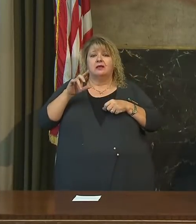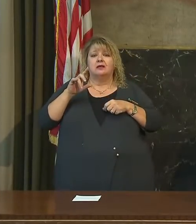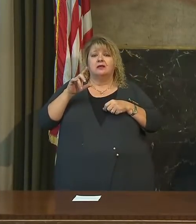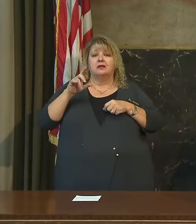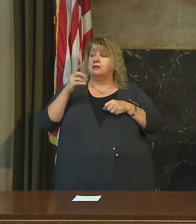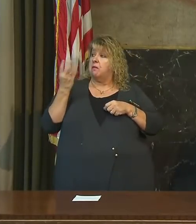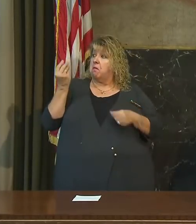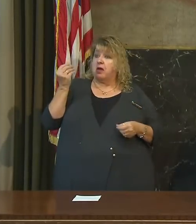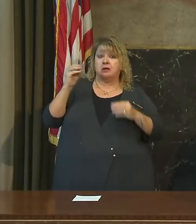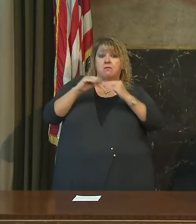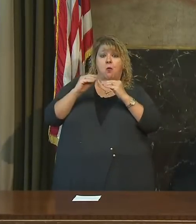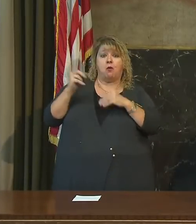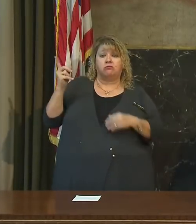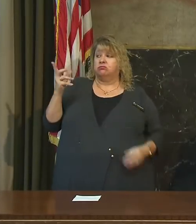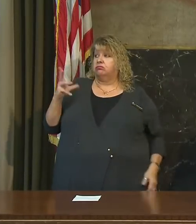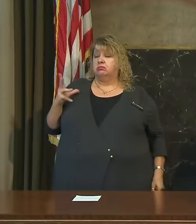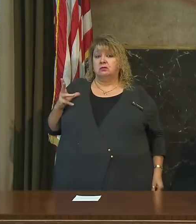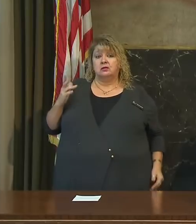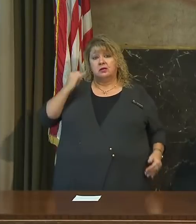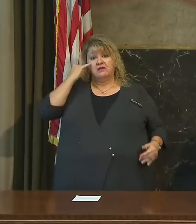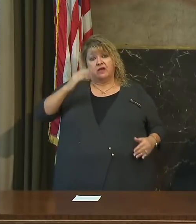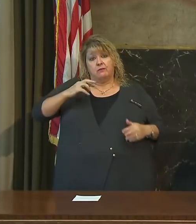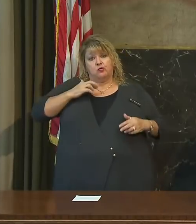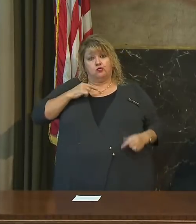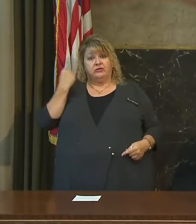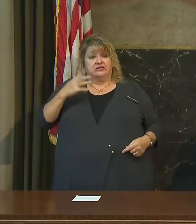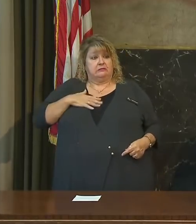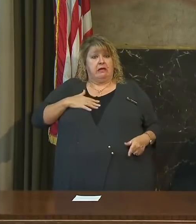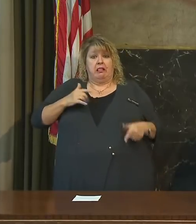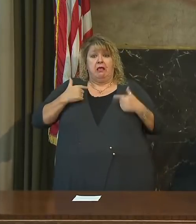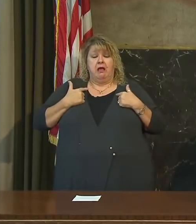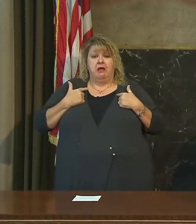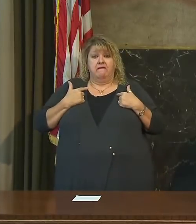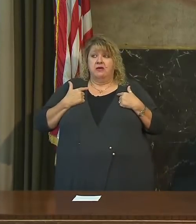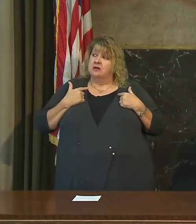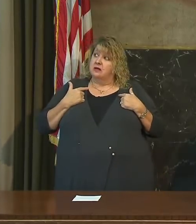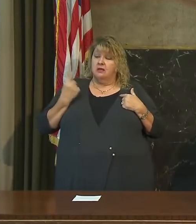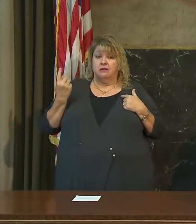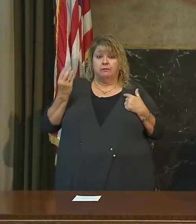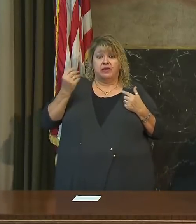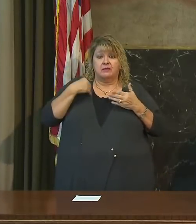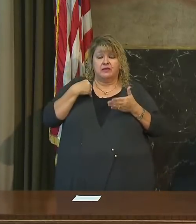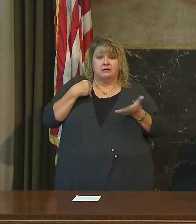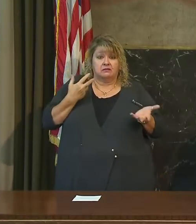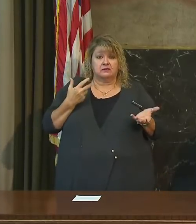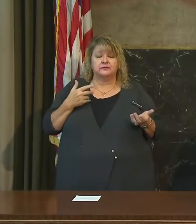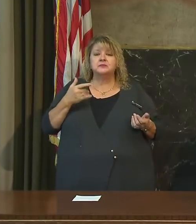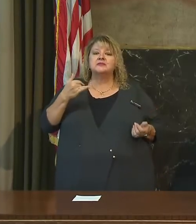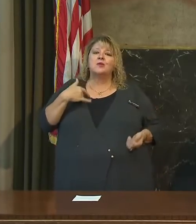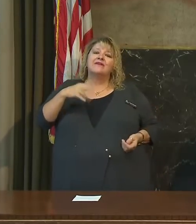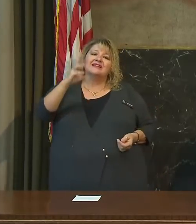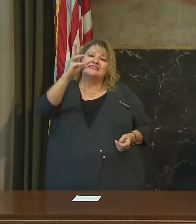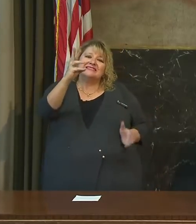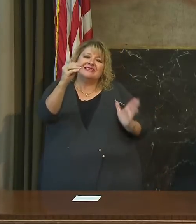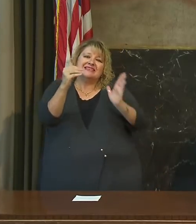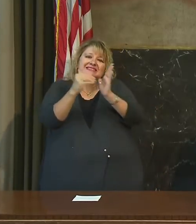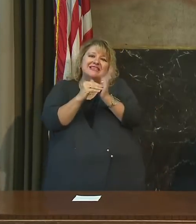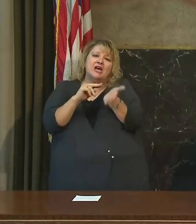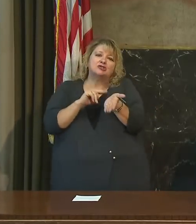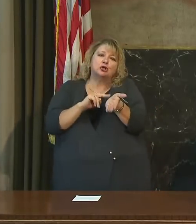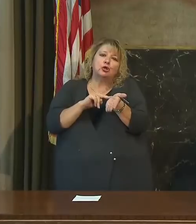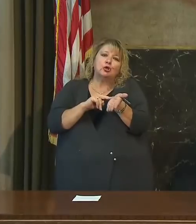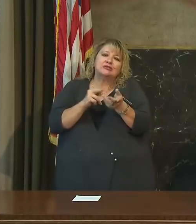pay and so forth. There are 6,000 nursing positions open in Louisiana